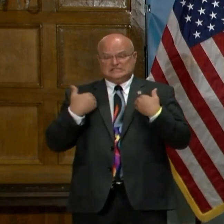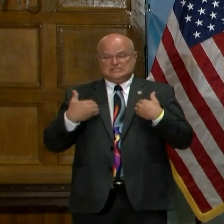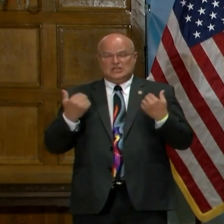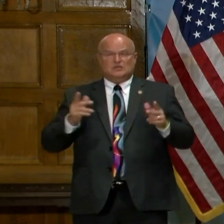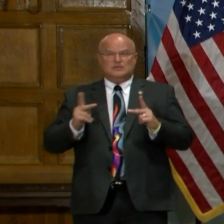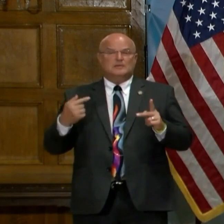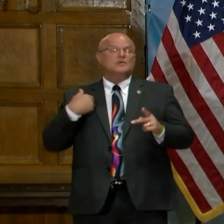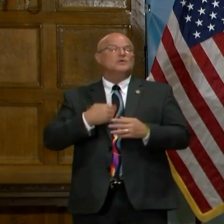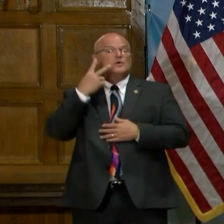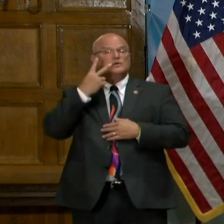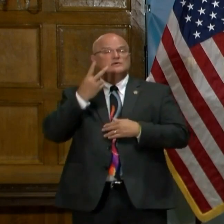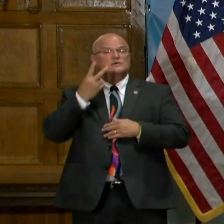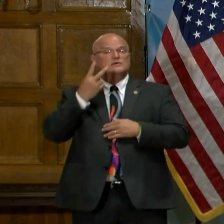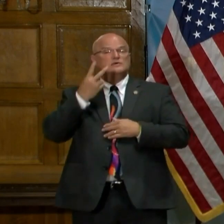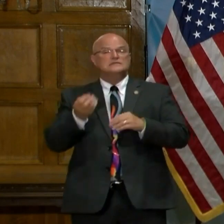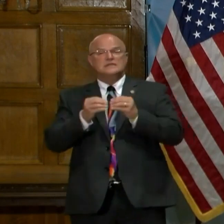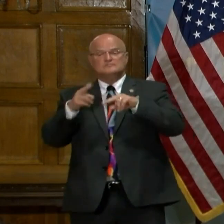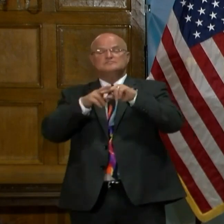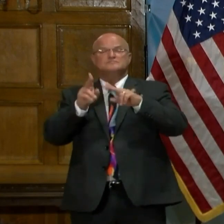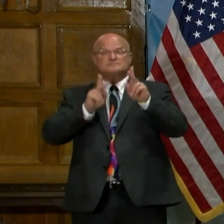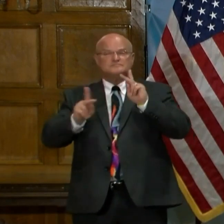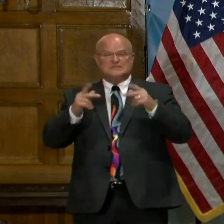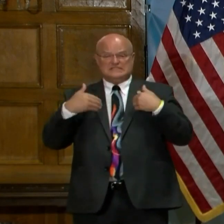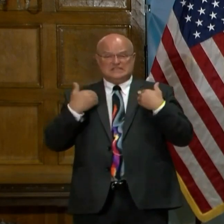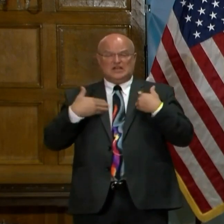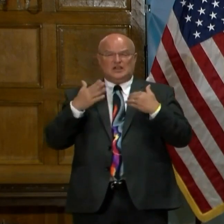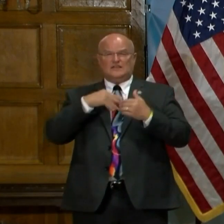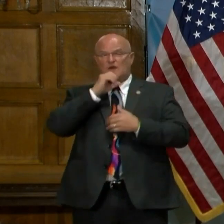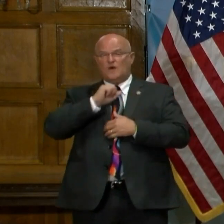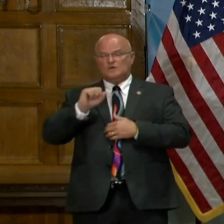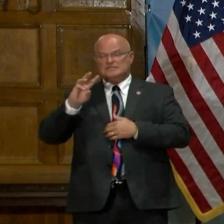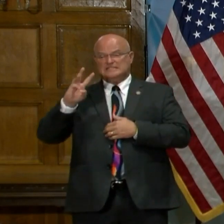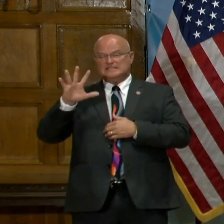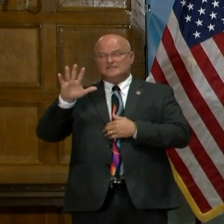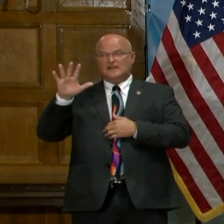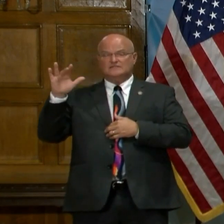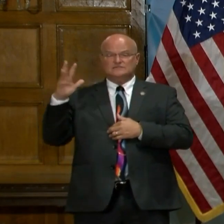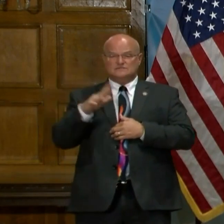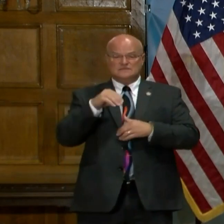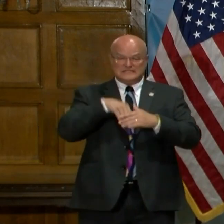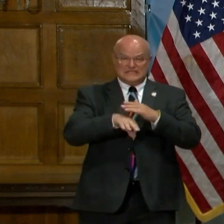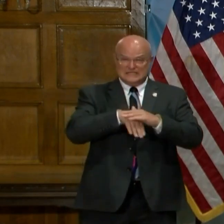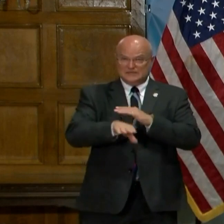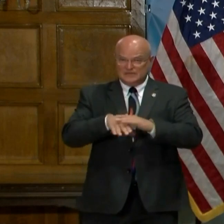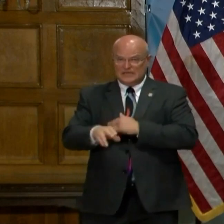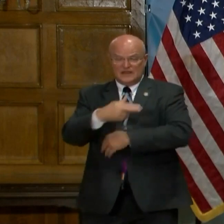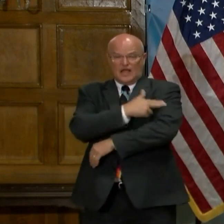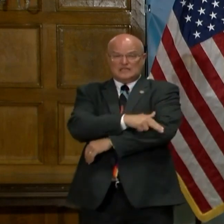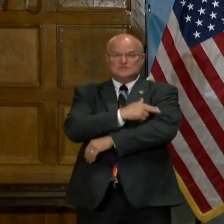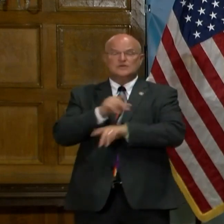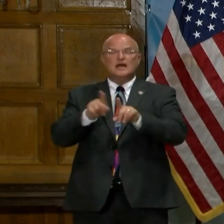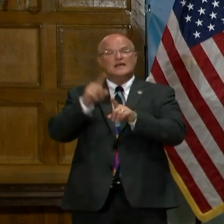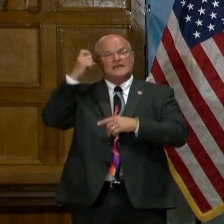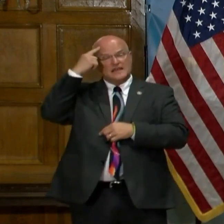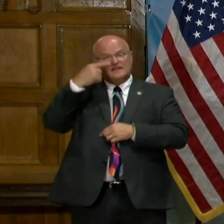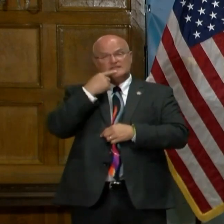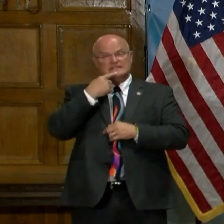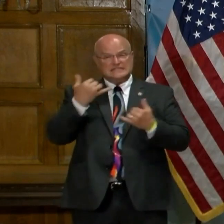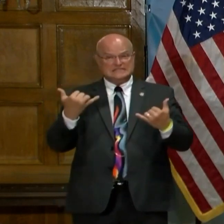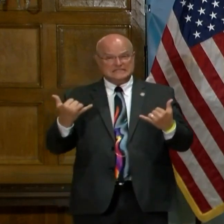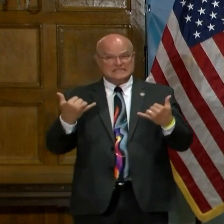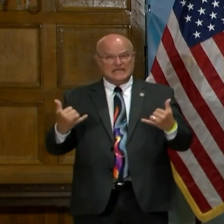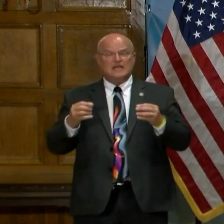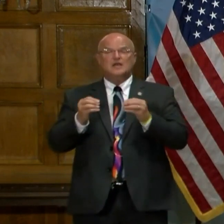age groups, we will see more people younger than the age of 65 who are admitted, and as the governor's already shared